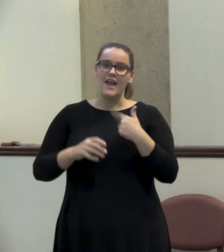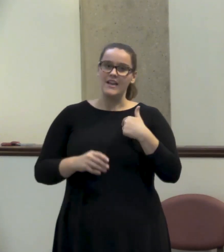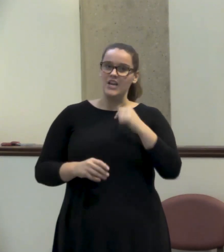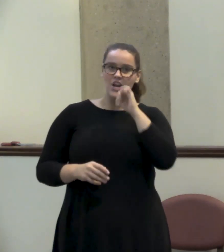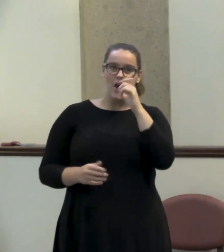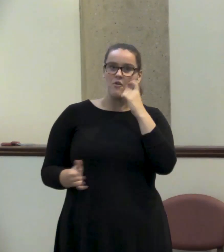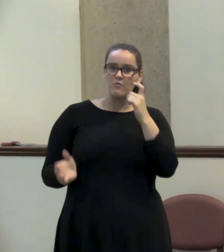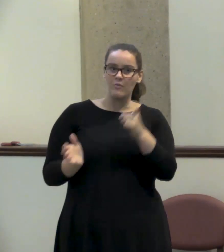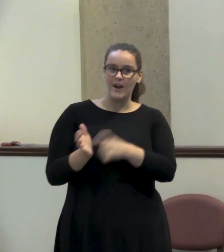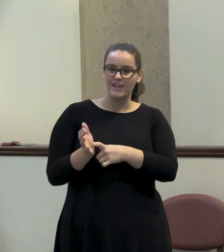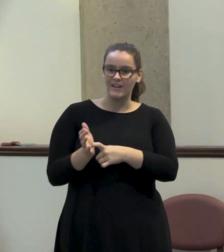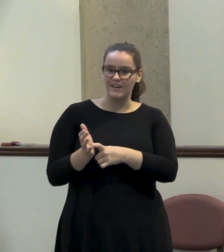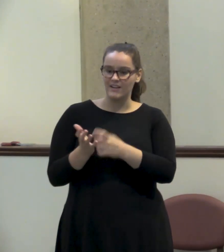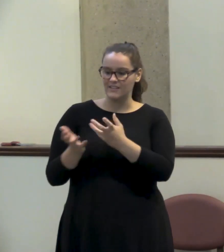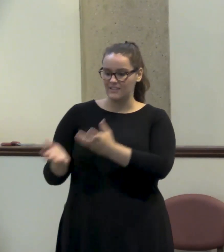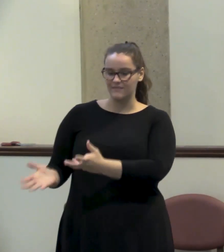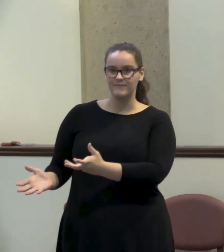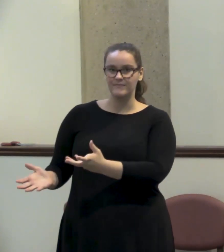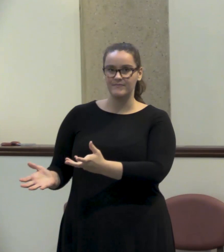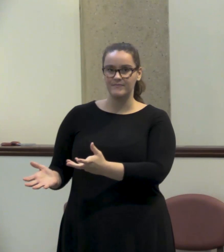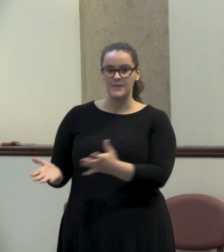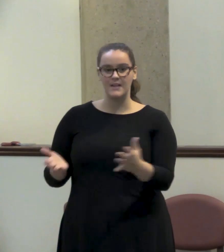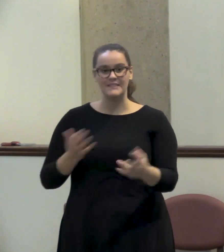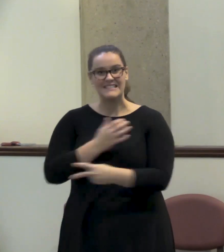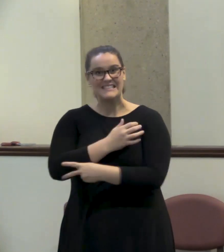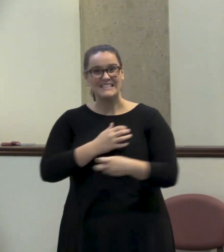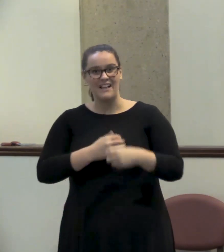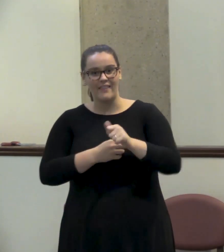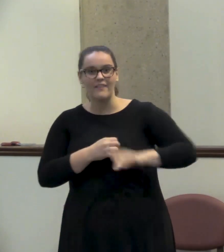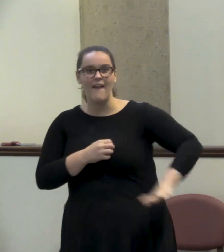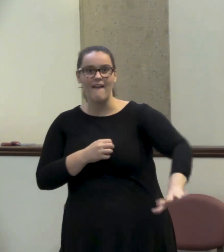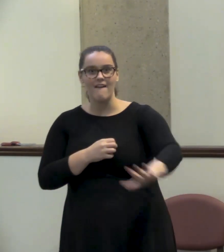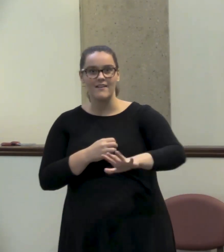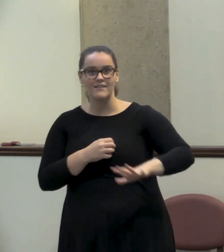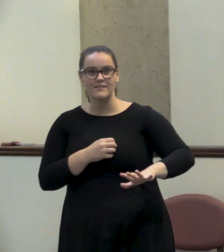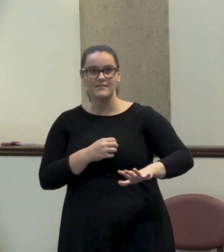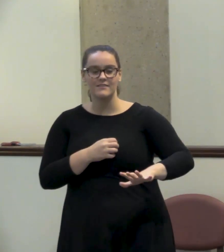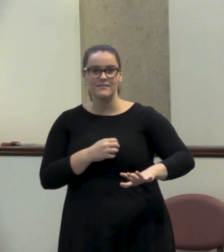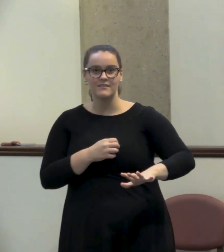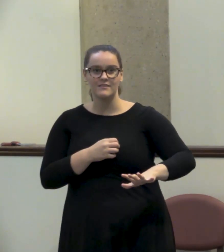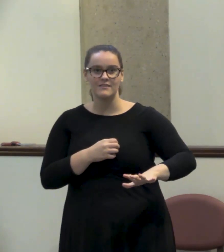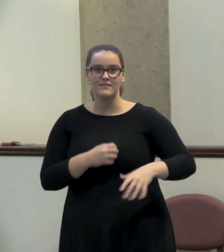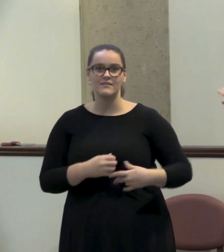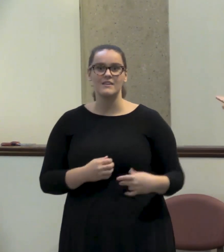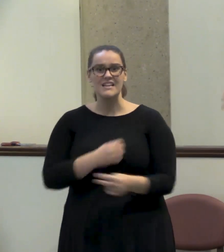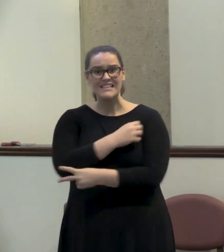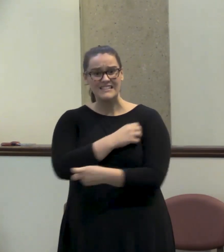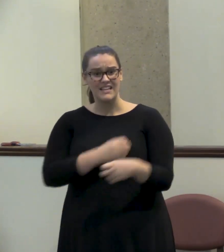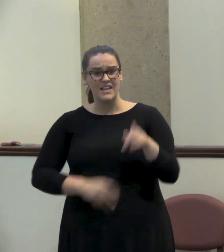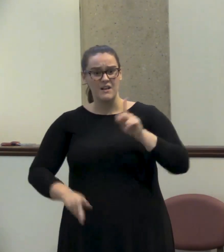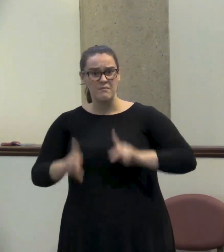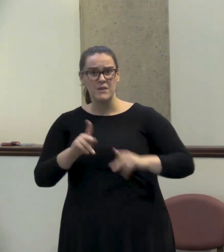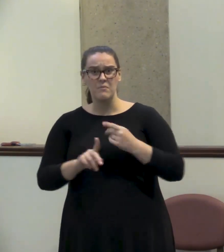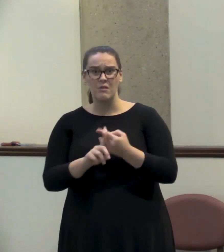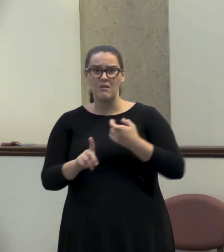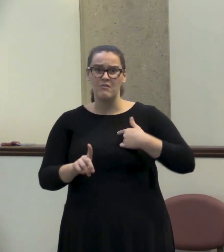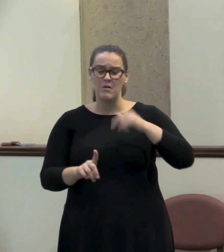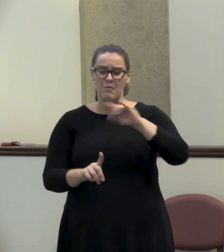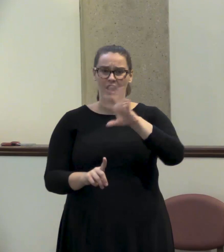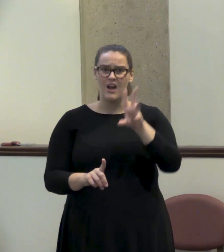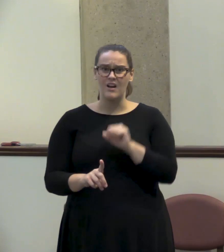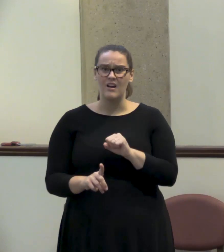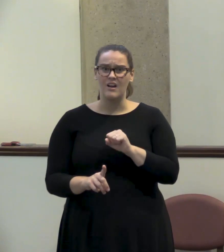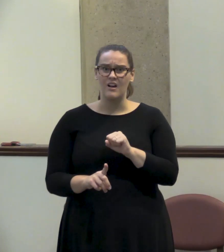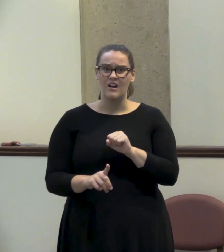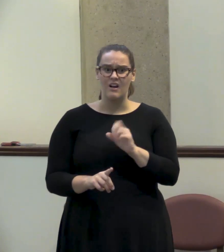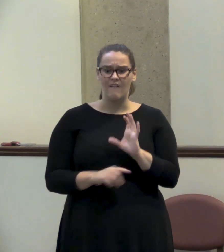about taking this land from the people who were here before. It was about taking millions of people from Africa and bringing them here against